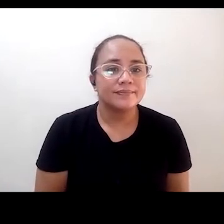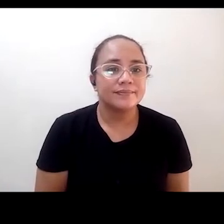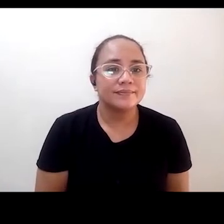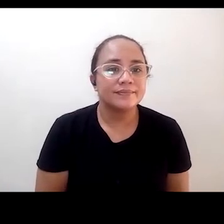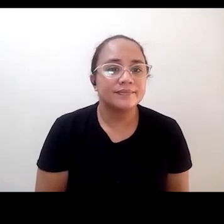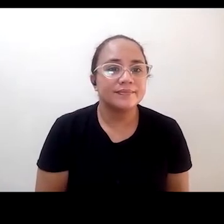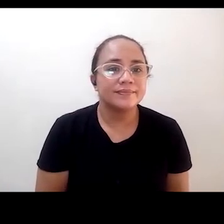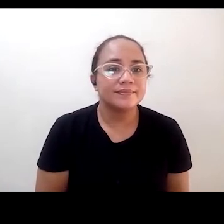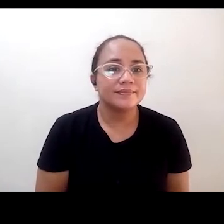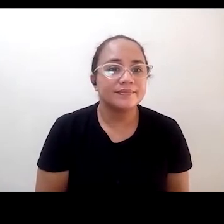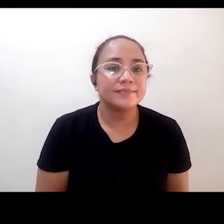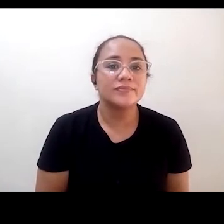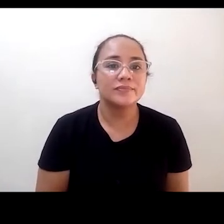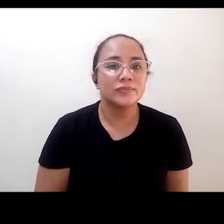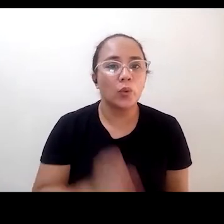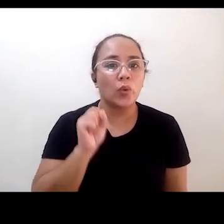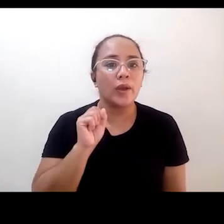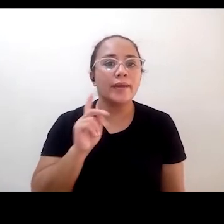Okay.